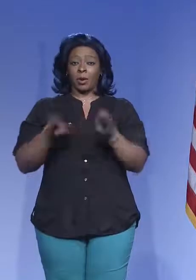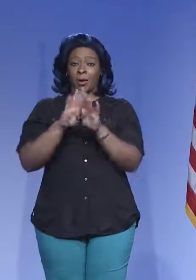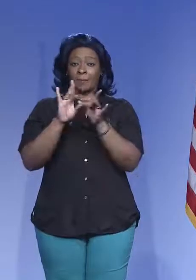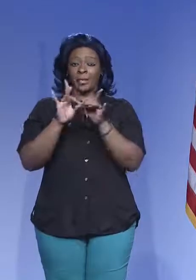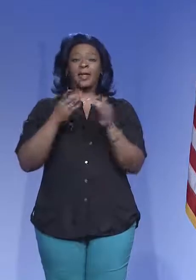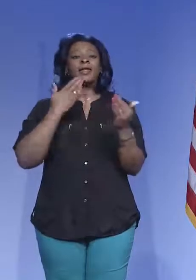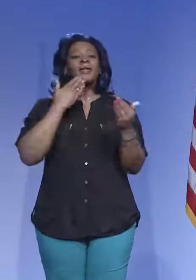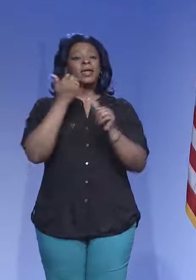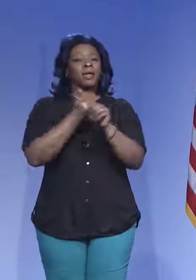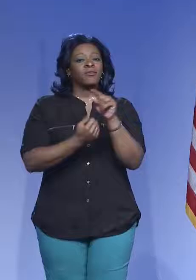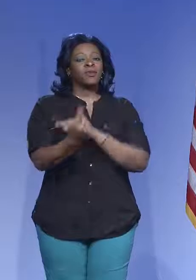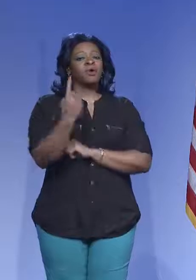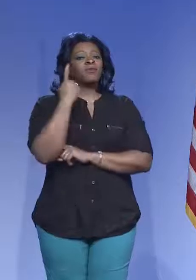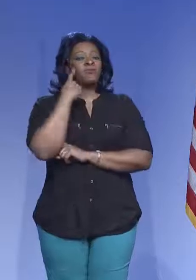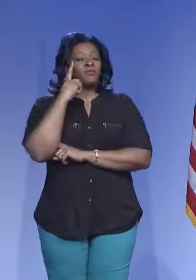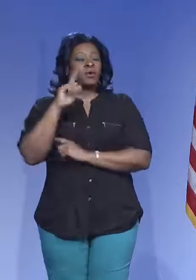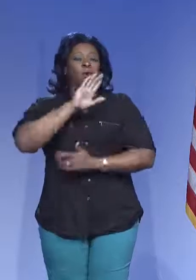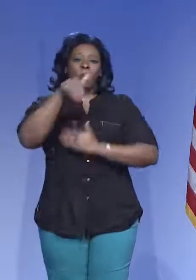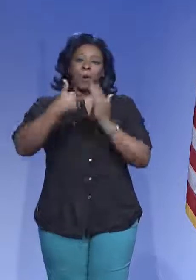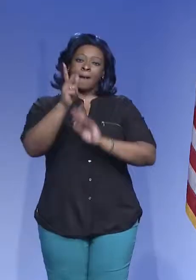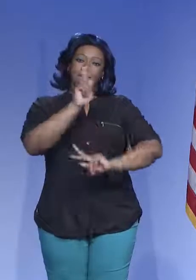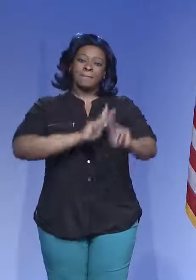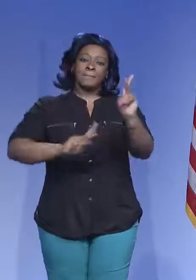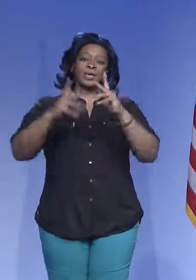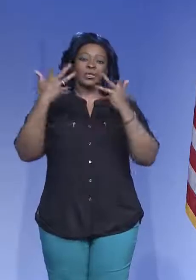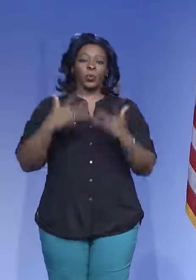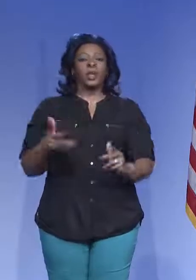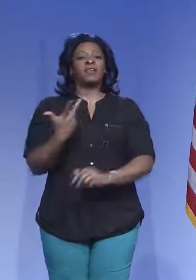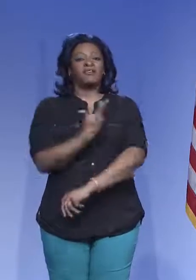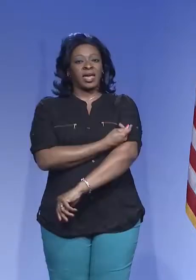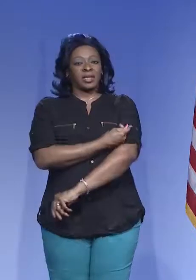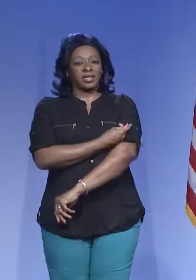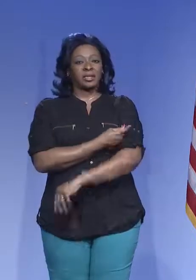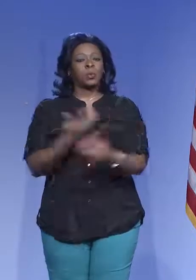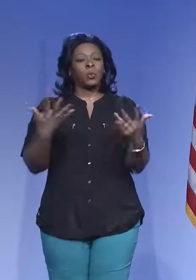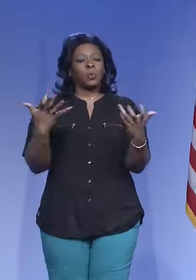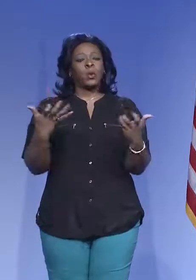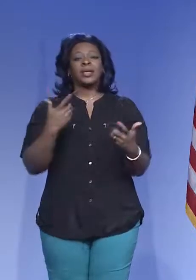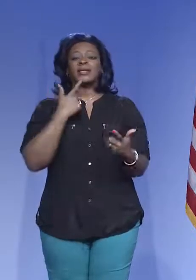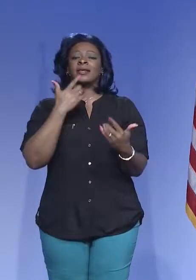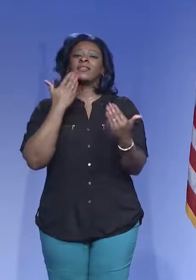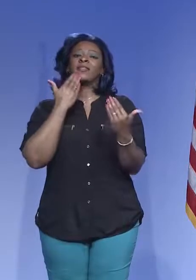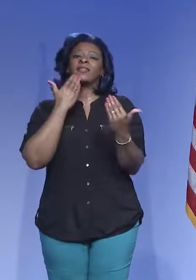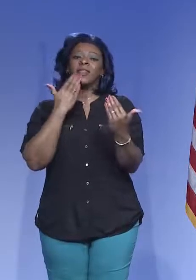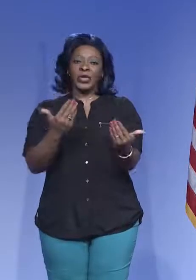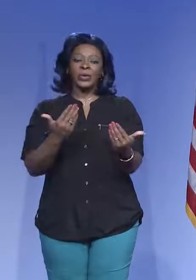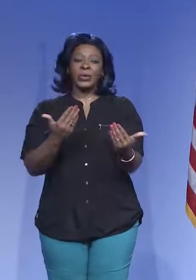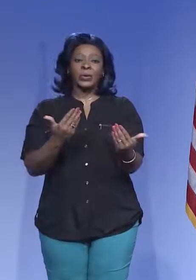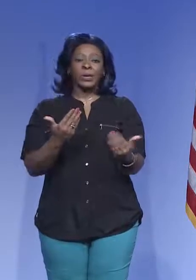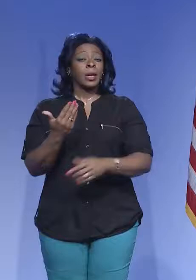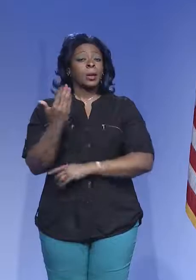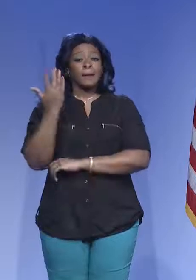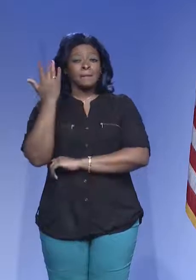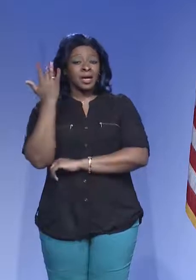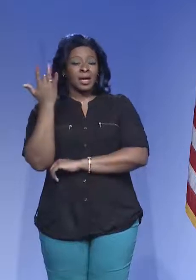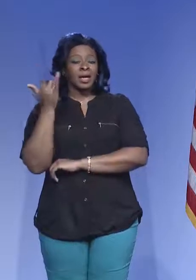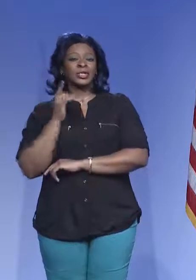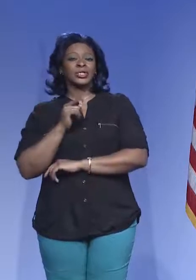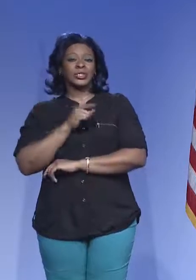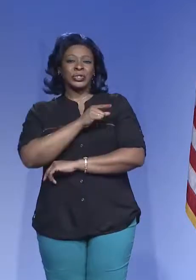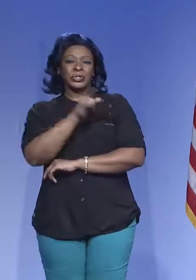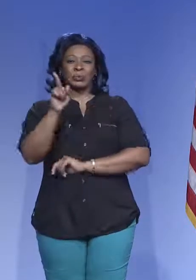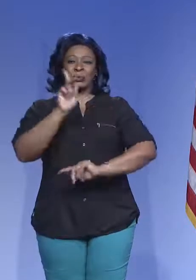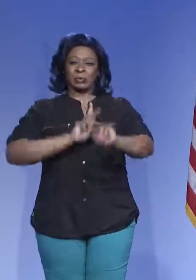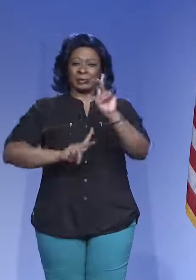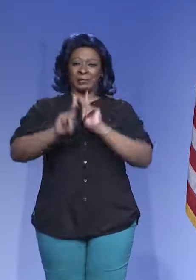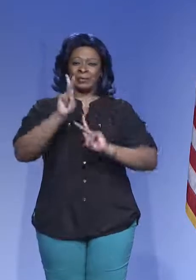you to everybody for all the people who have been vaccinated. We want to say thank you because you're the